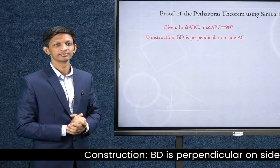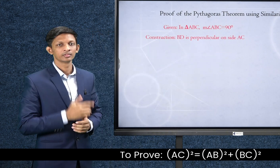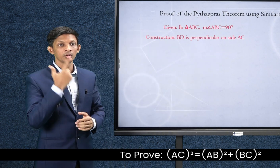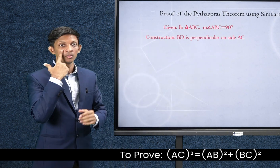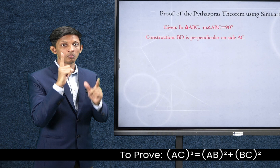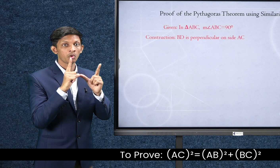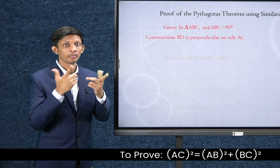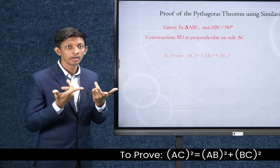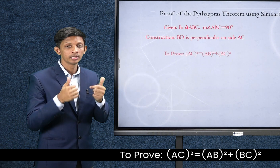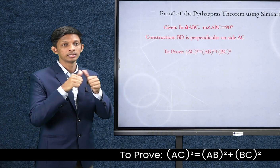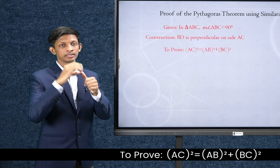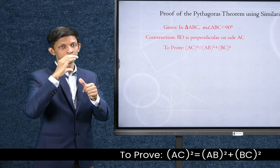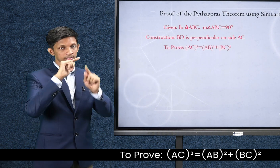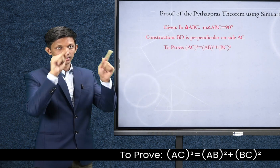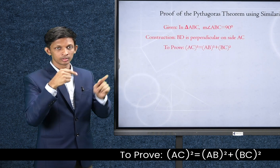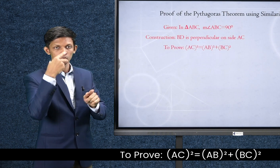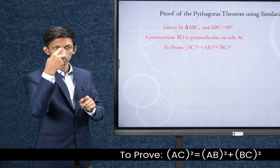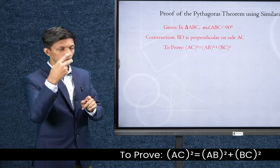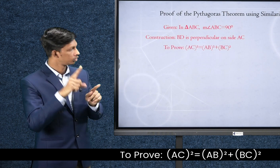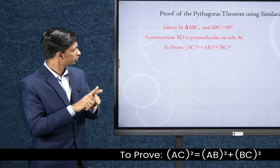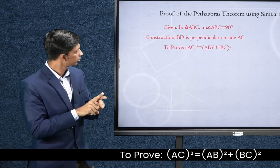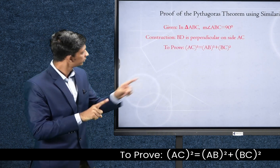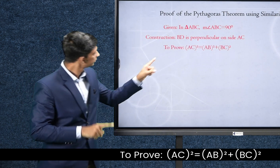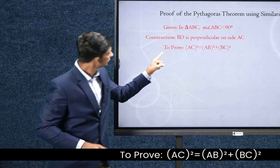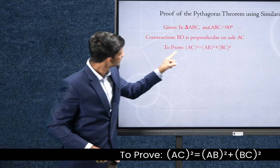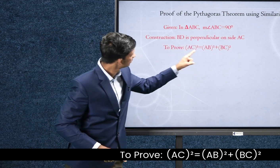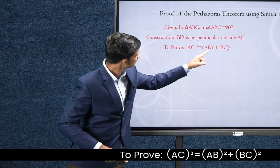To prove AC square is equal to AB square plus BC square.